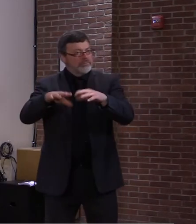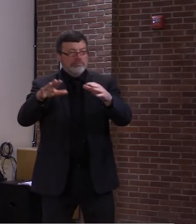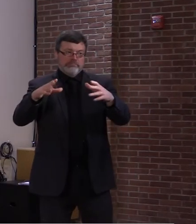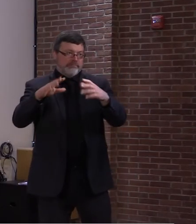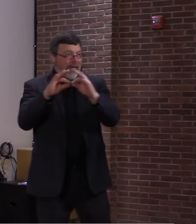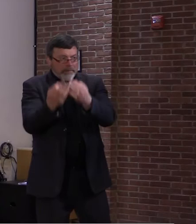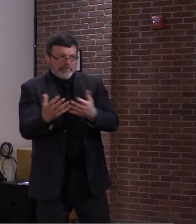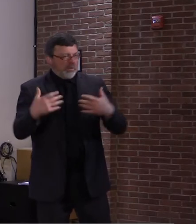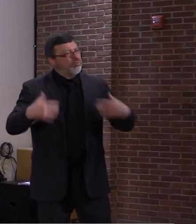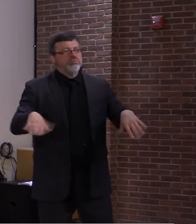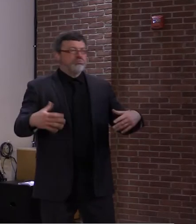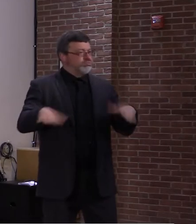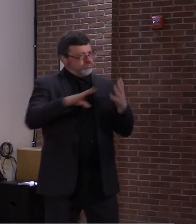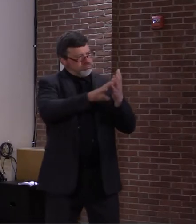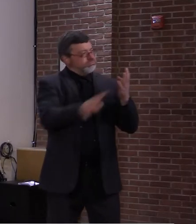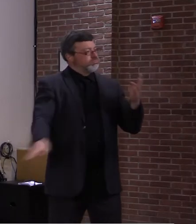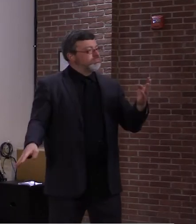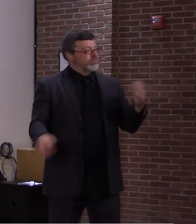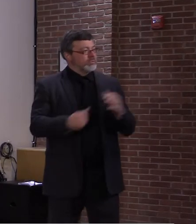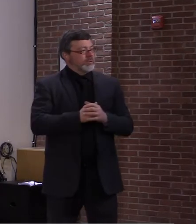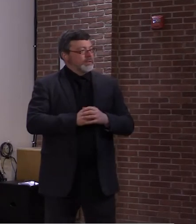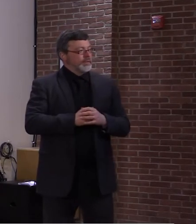Guy Page, Vermont Daily Chronicle.